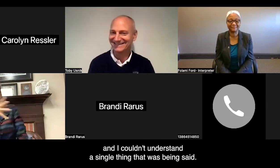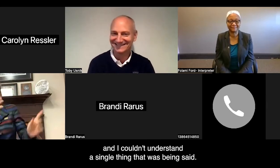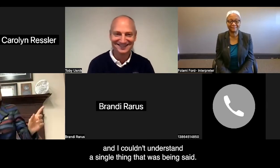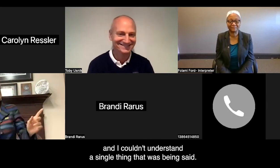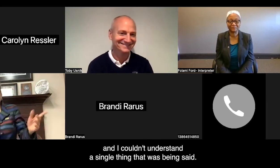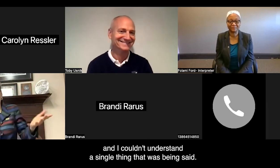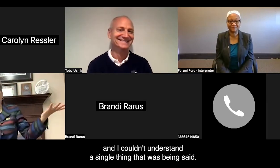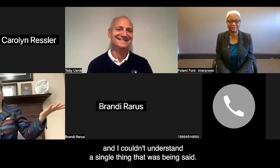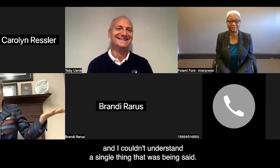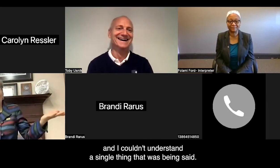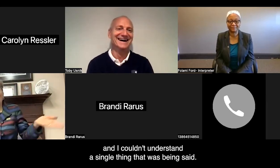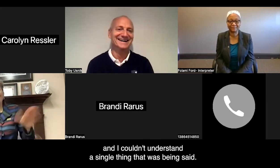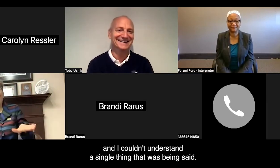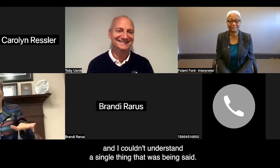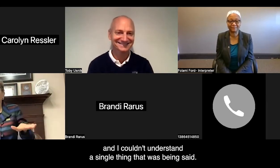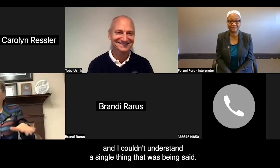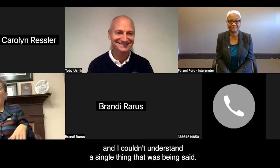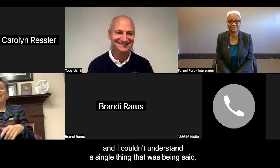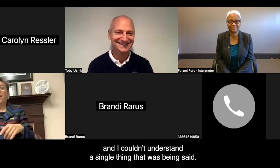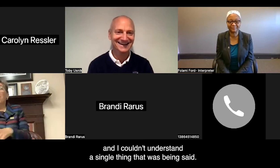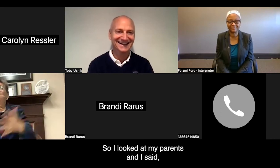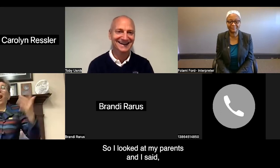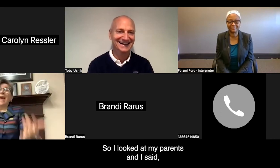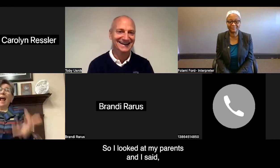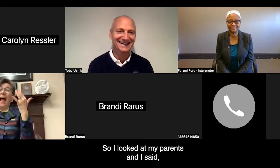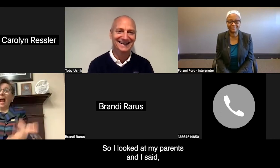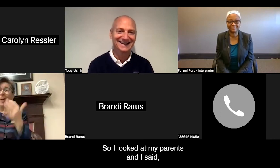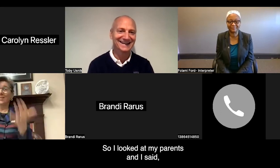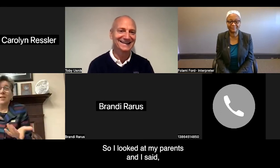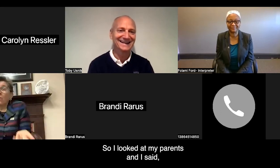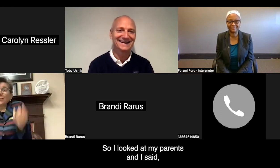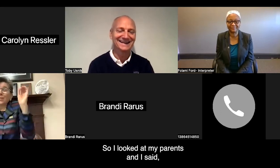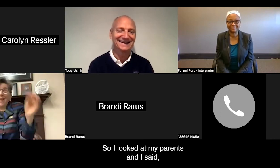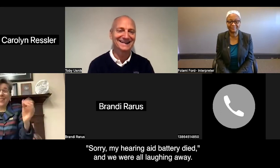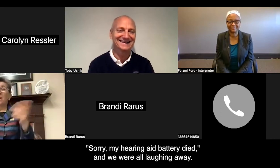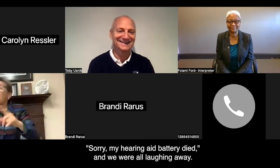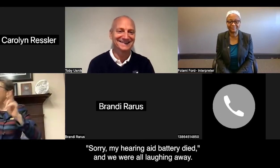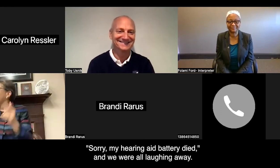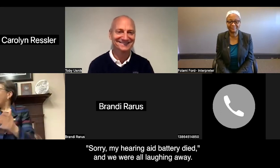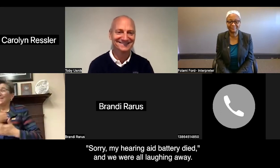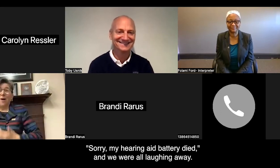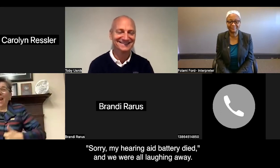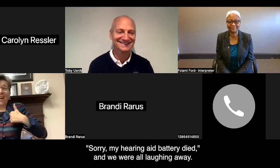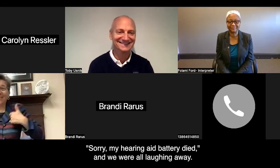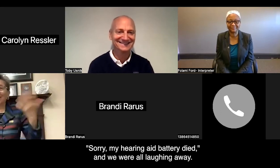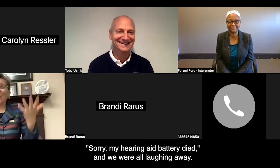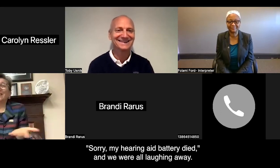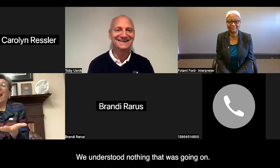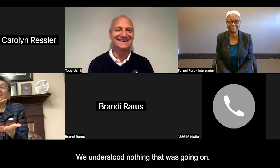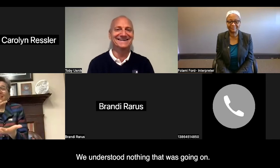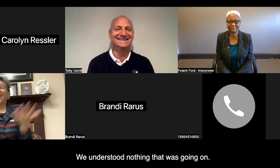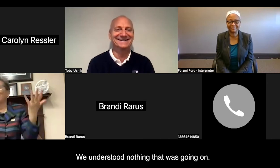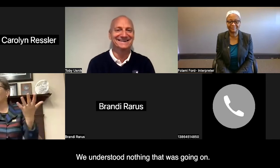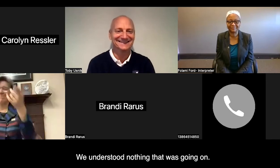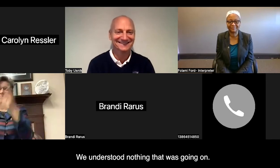single thing that was being said. So I looked to my parents, and I said, sorry, my hearing aid battery died. And we were all laughing away. We understood nothing